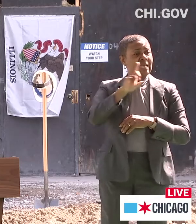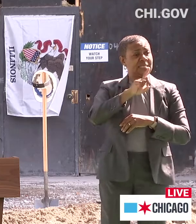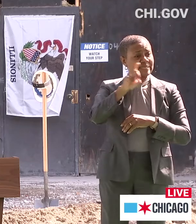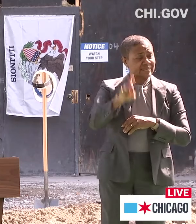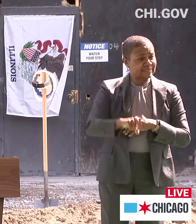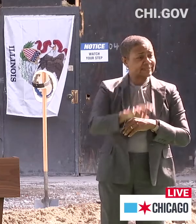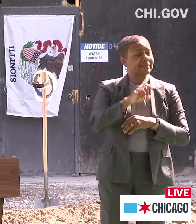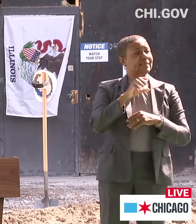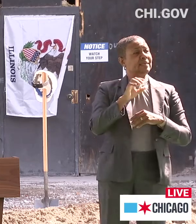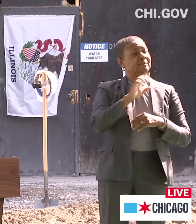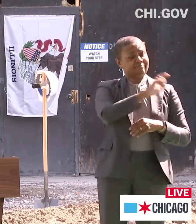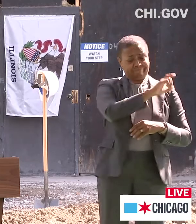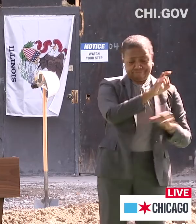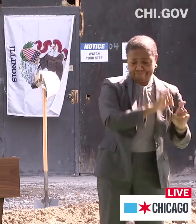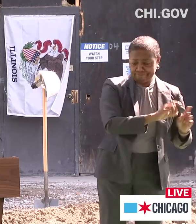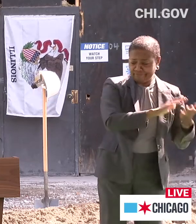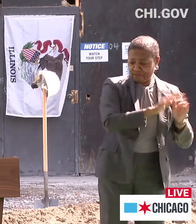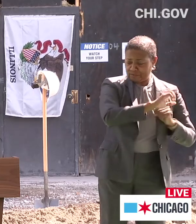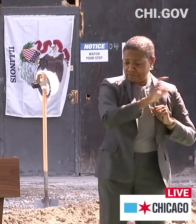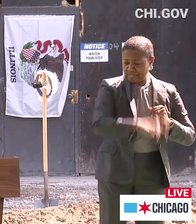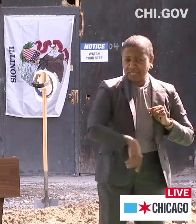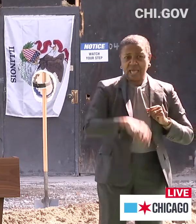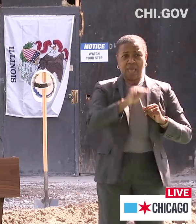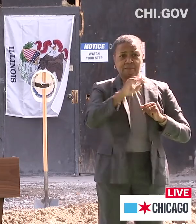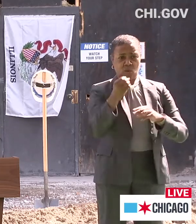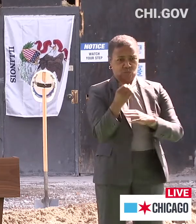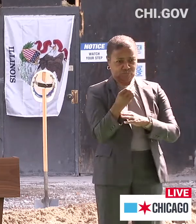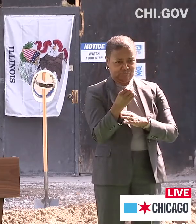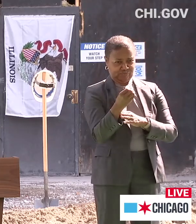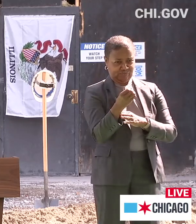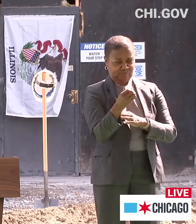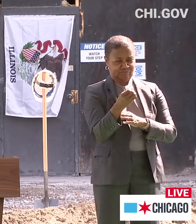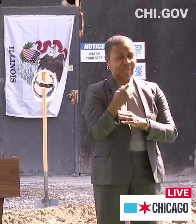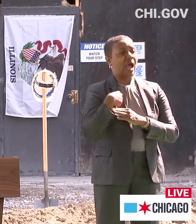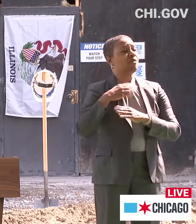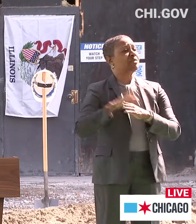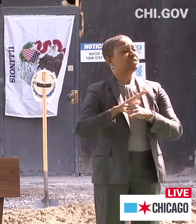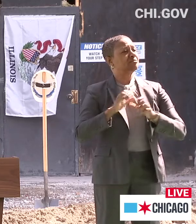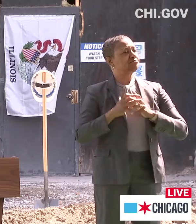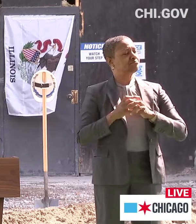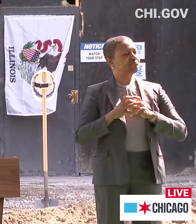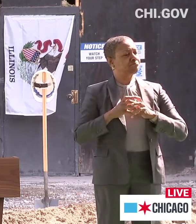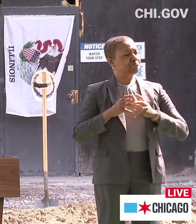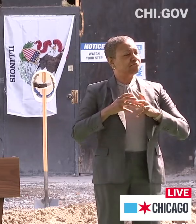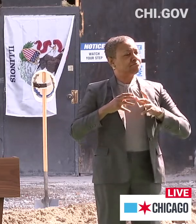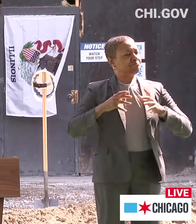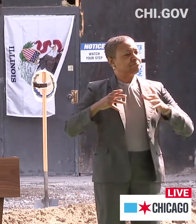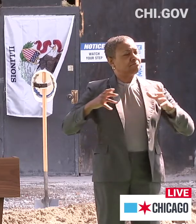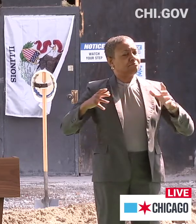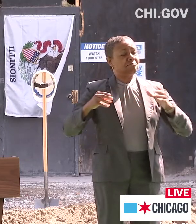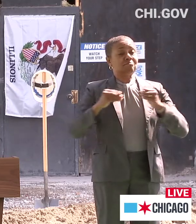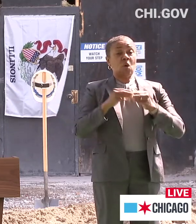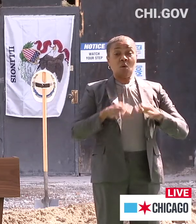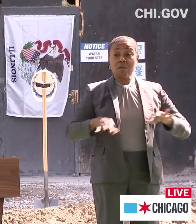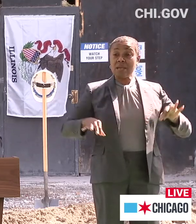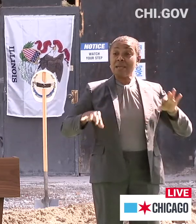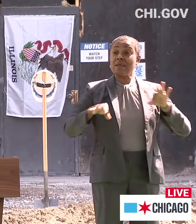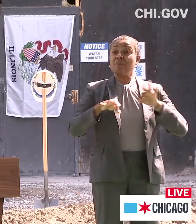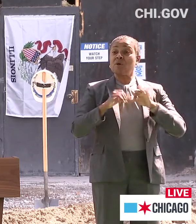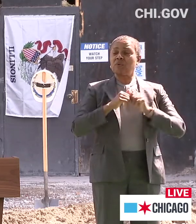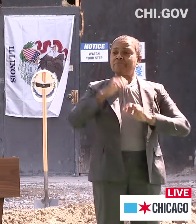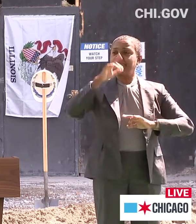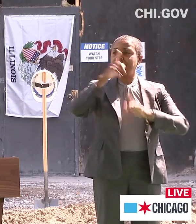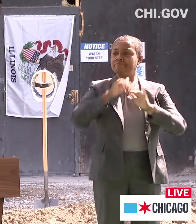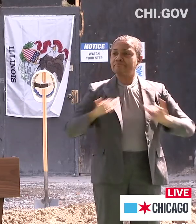Texas, Abilene, Texas, and Missouri. Our firm is truly grown, but most importantly, our firm is very